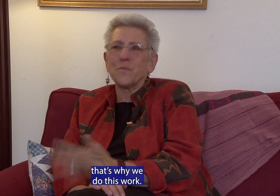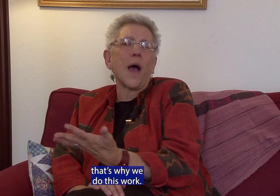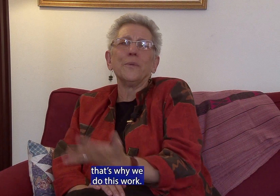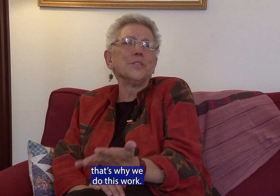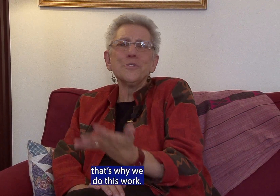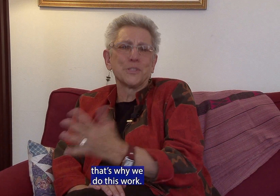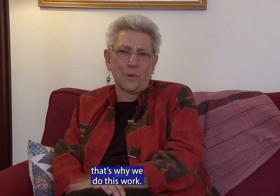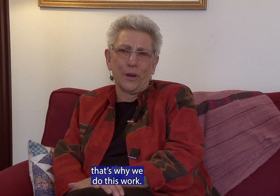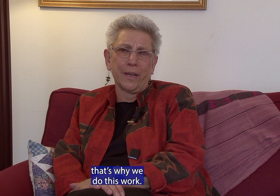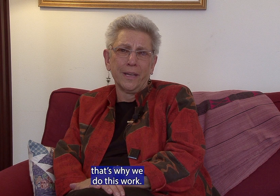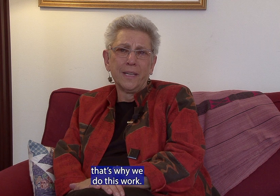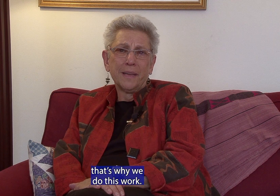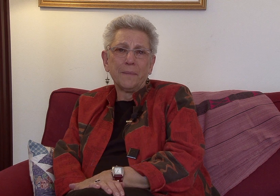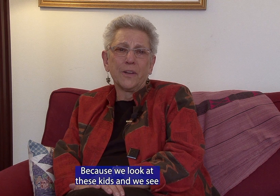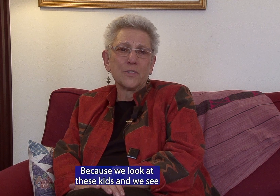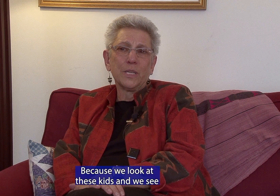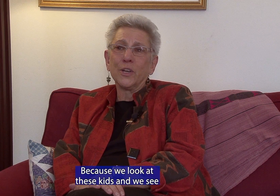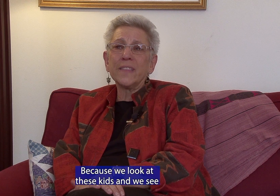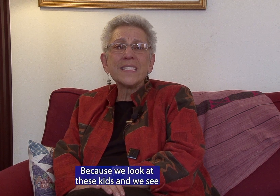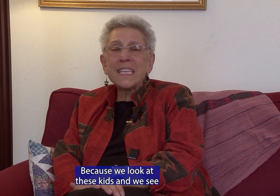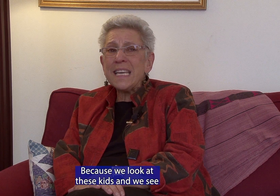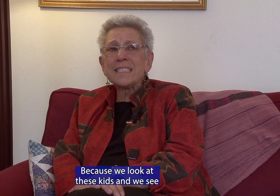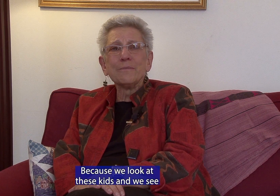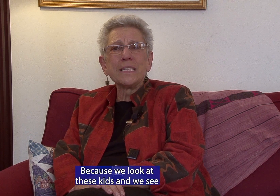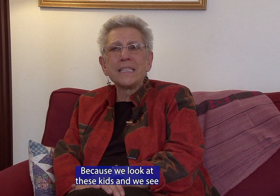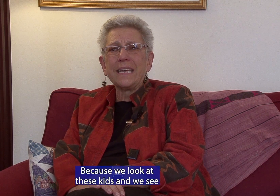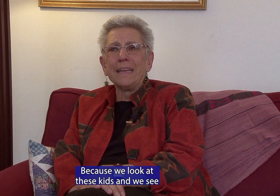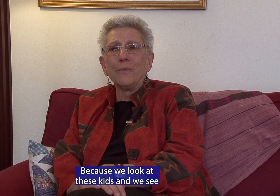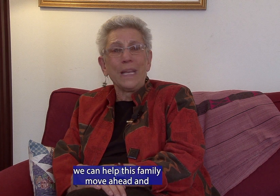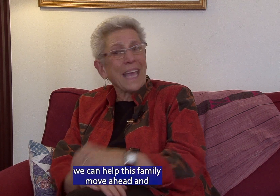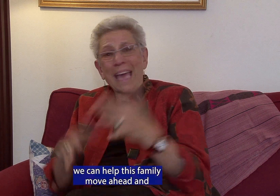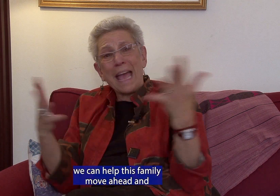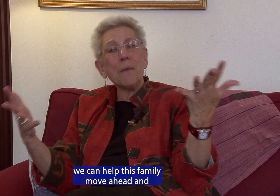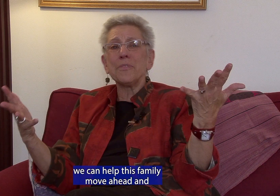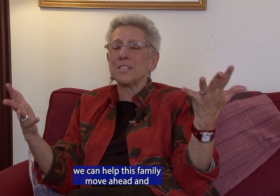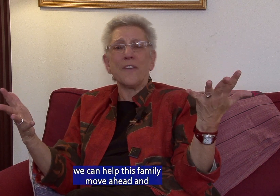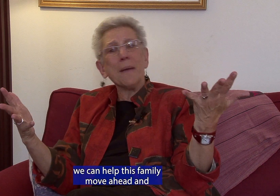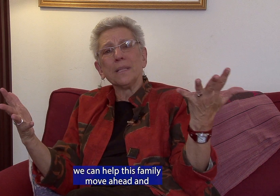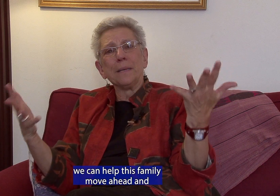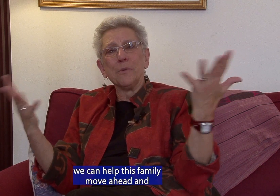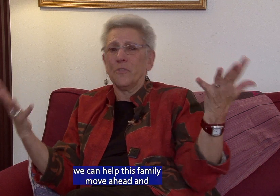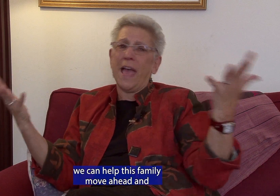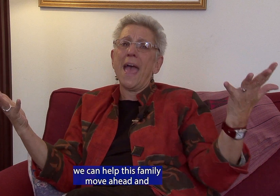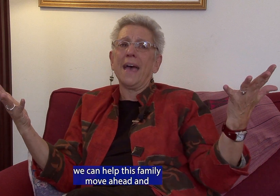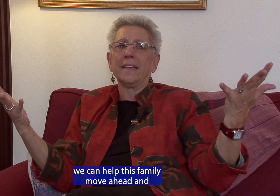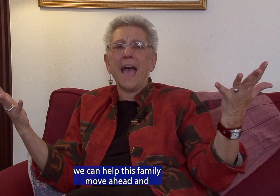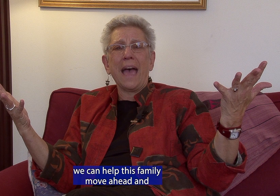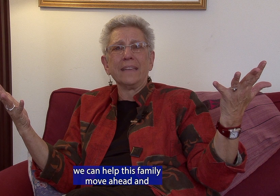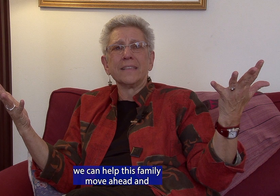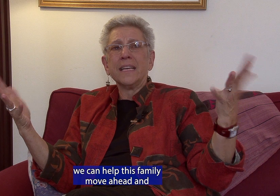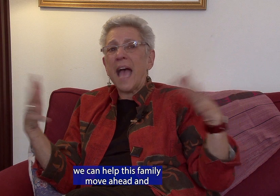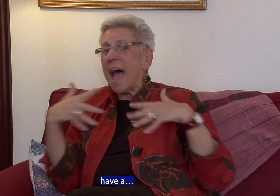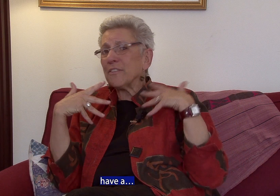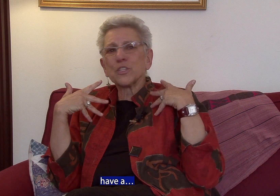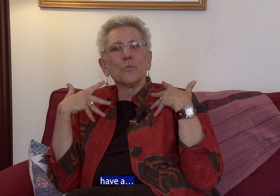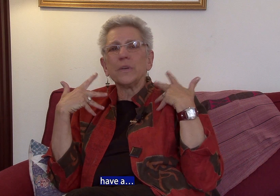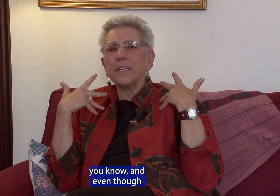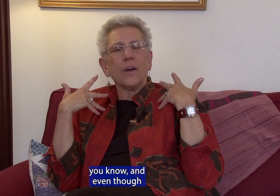we do this work, because we look at these kids and we see we can help this family move ahead and have and